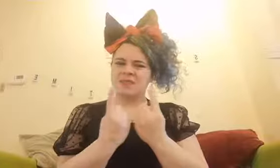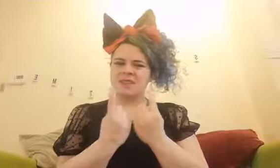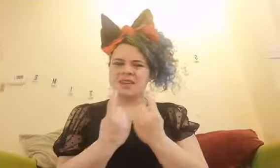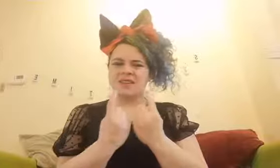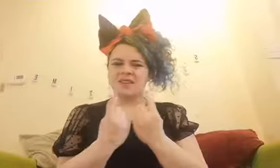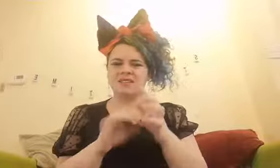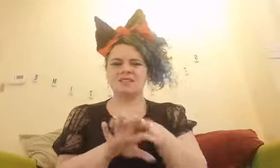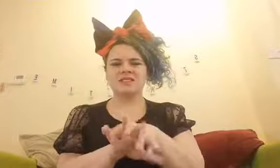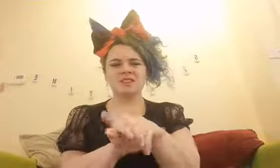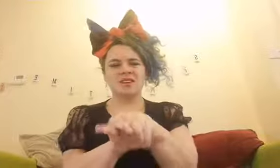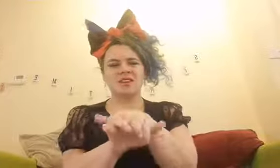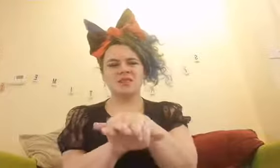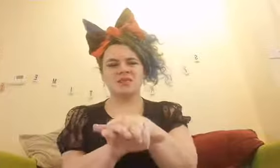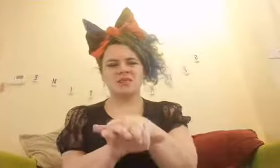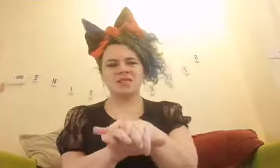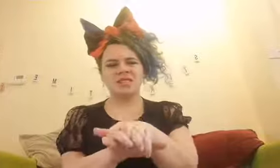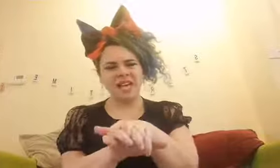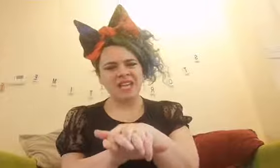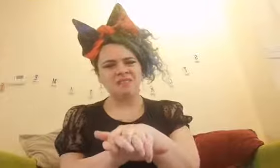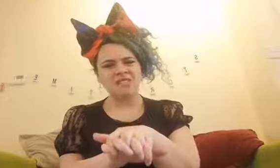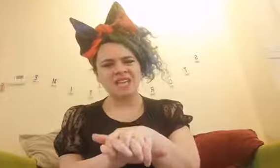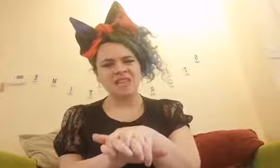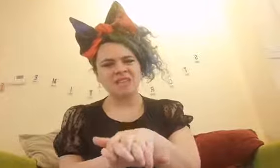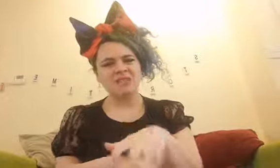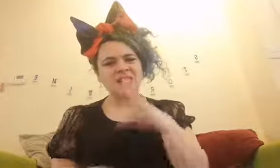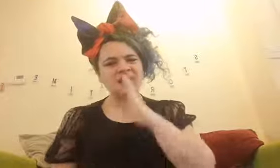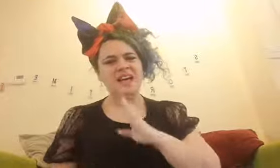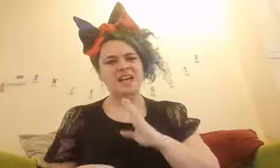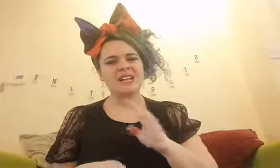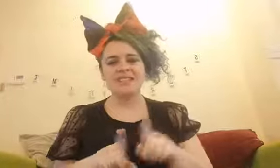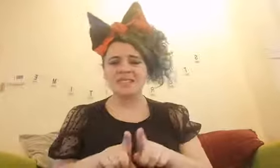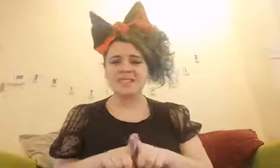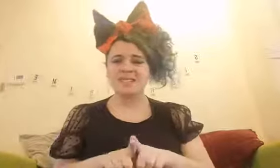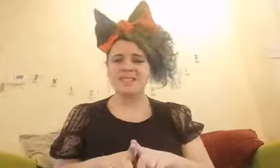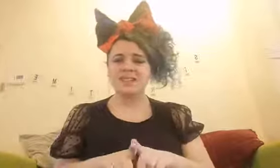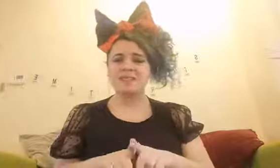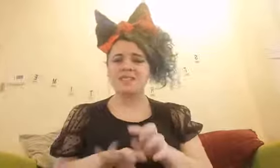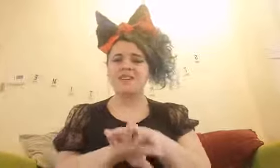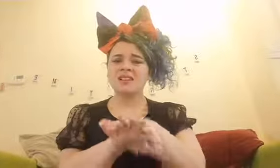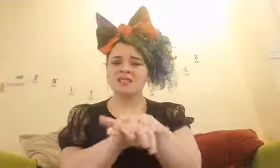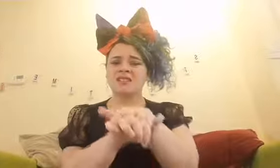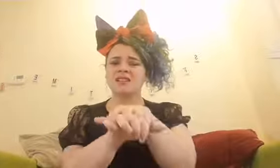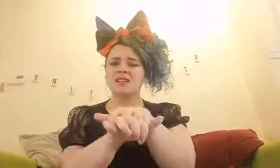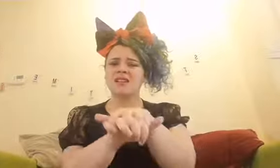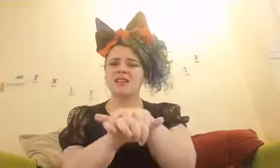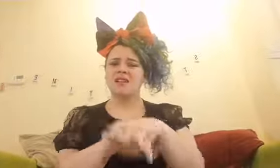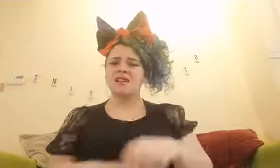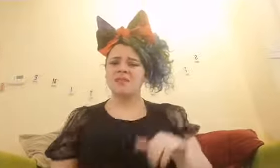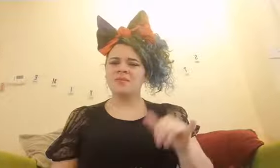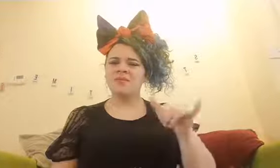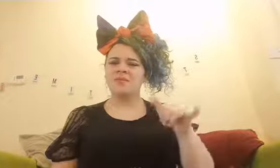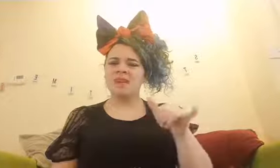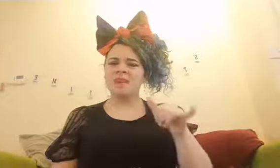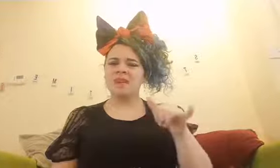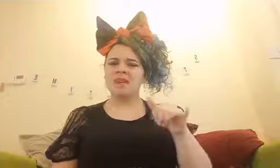something to Turtle. Yeah, he was jealous. He was sad, like same as Turtle. Maybe